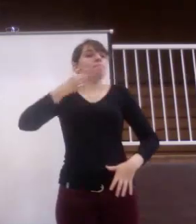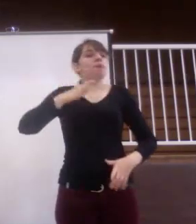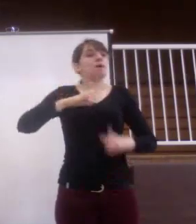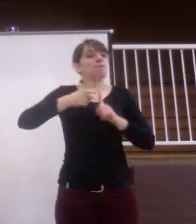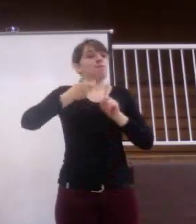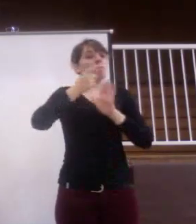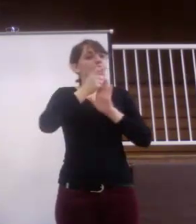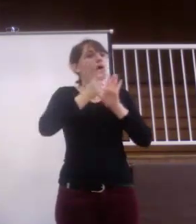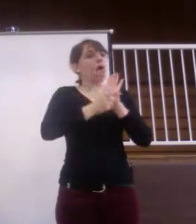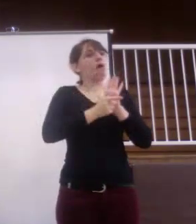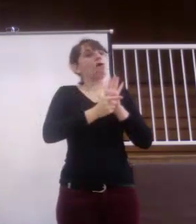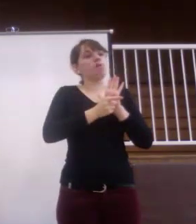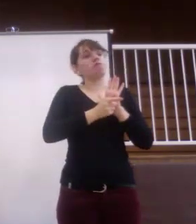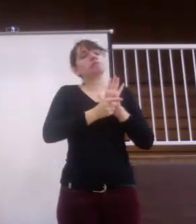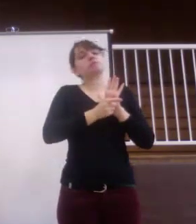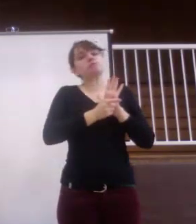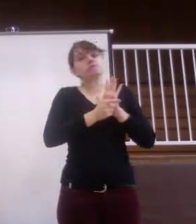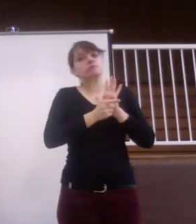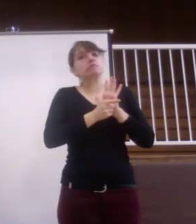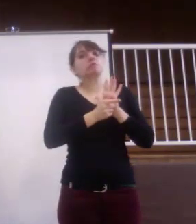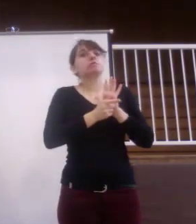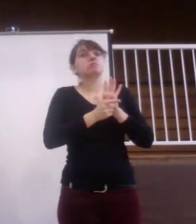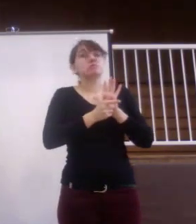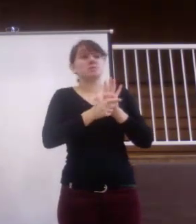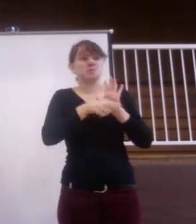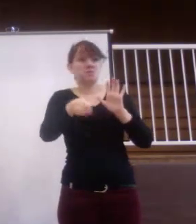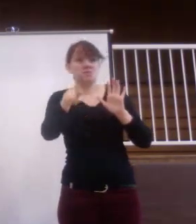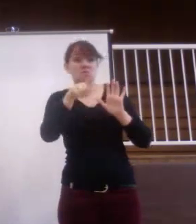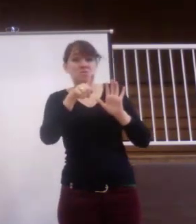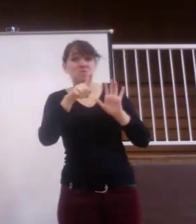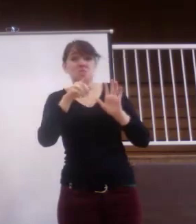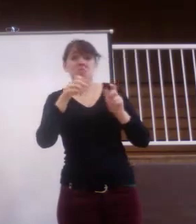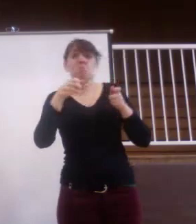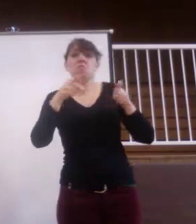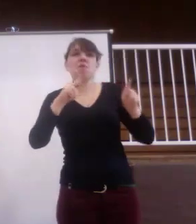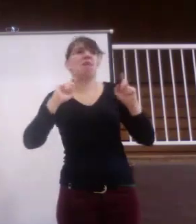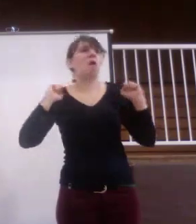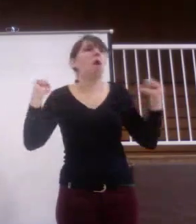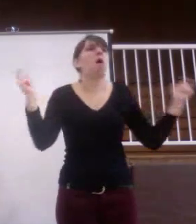law, would you allow the whole of society,